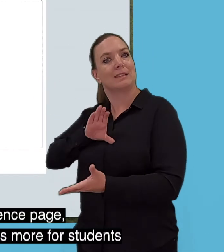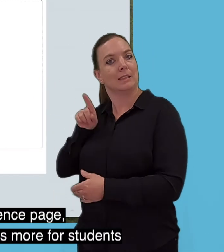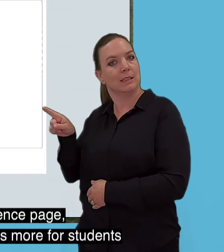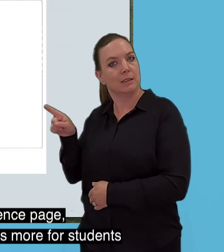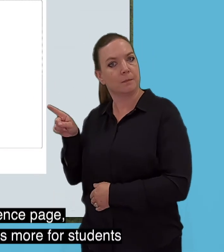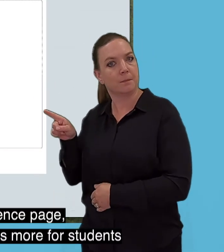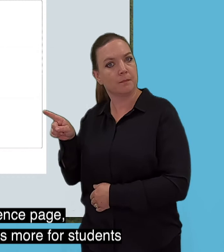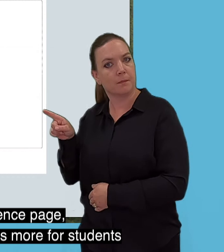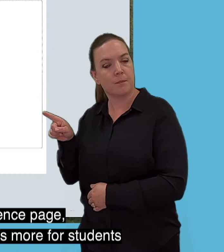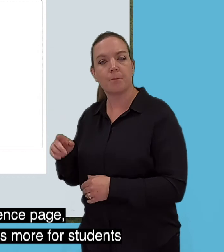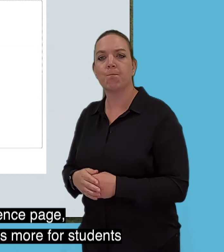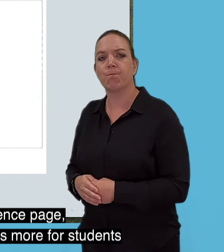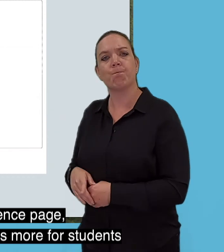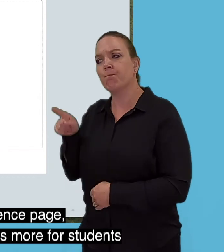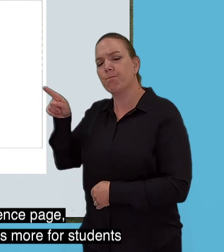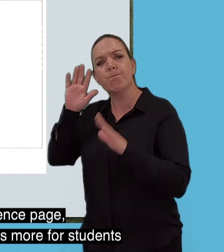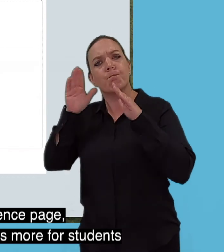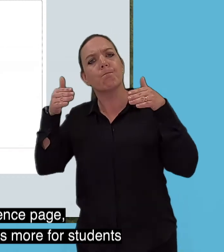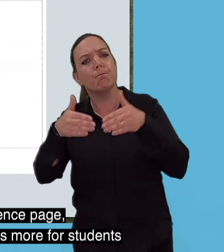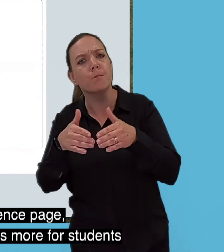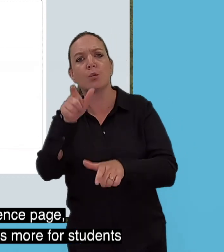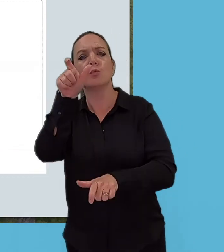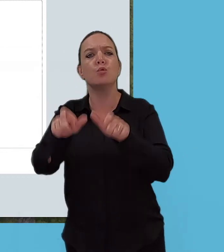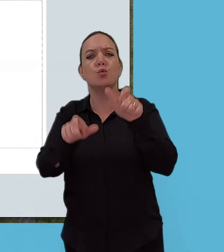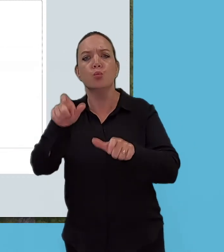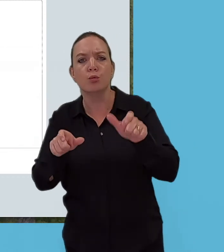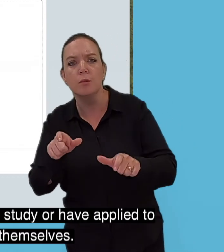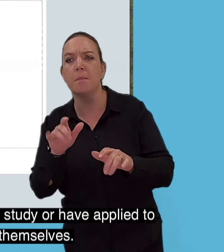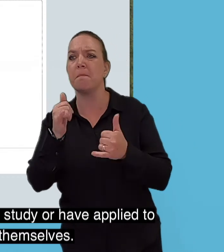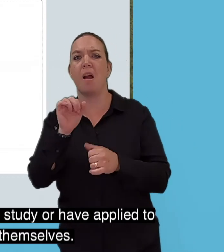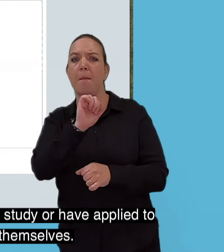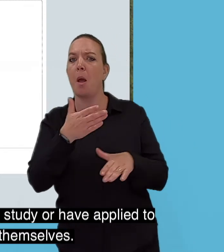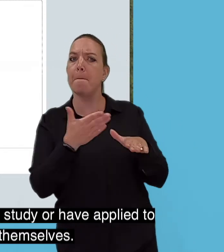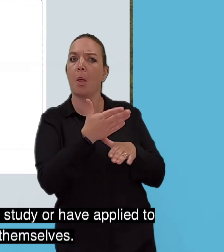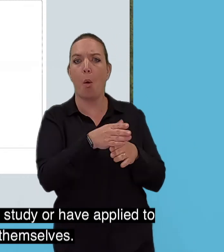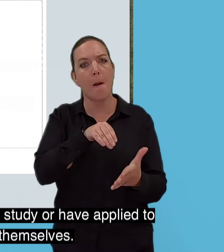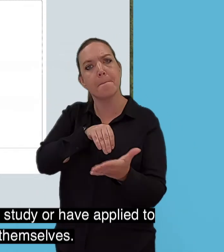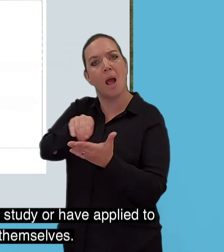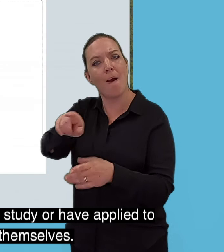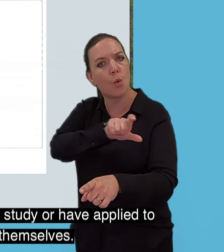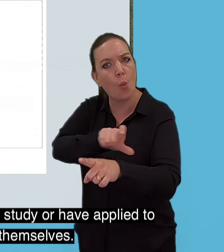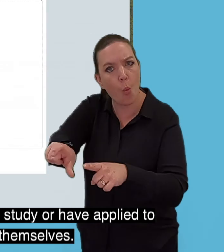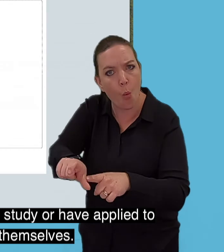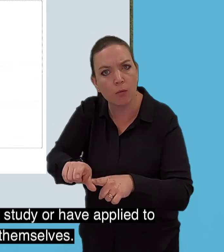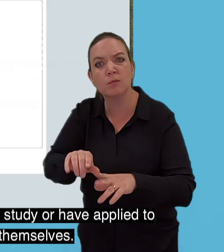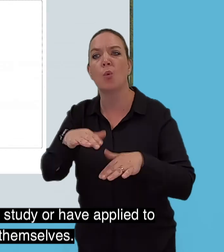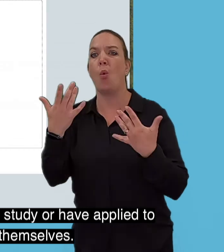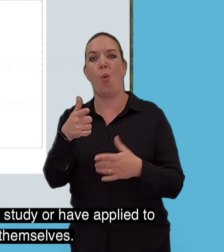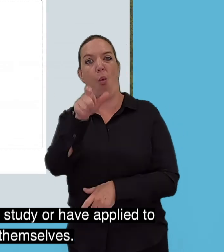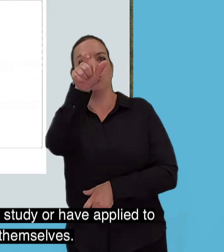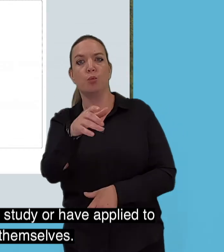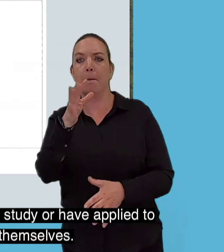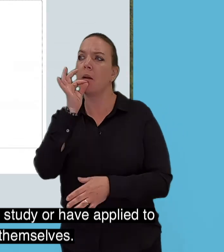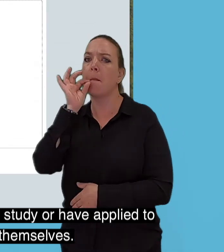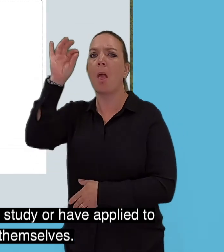Once you finish the work experience page, you'll come to a section on funding. This is more for students who are being sponsored by their employer to study or